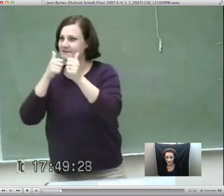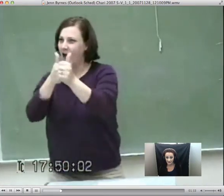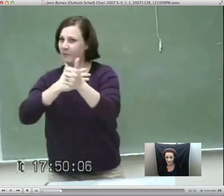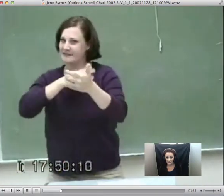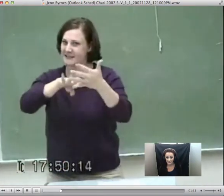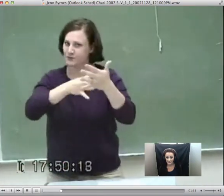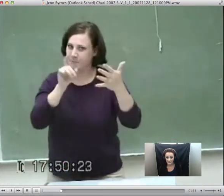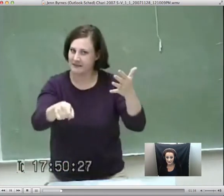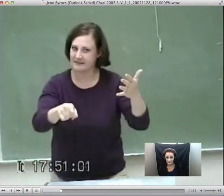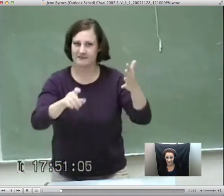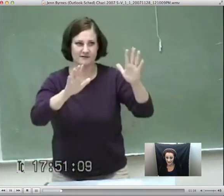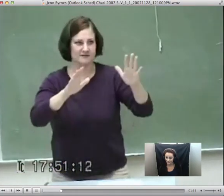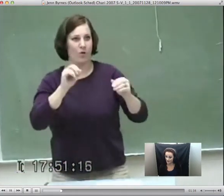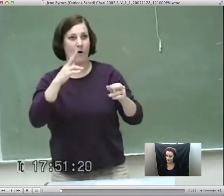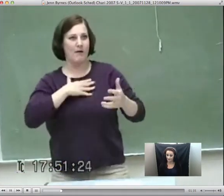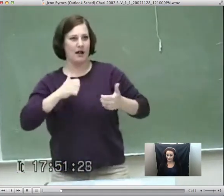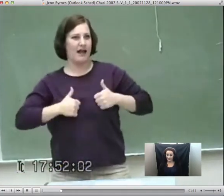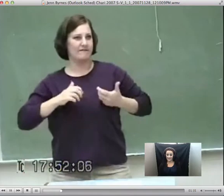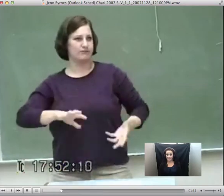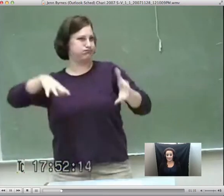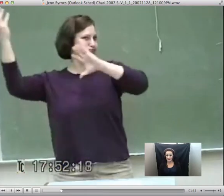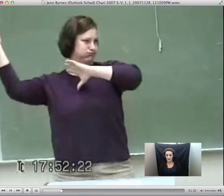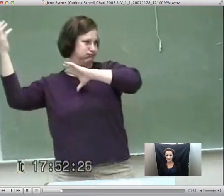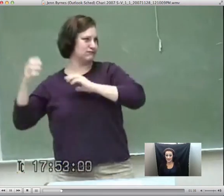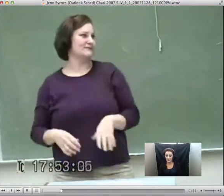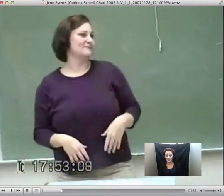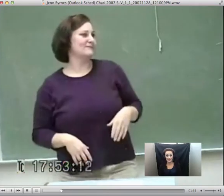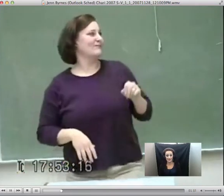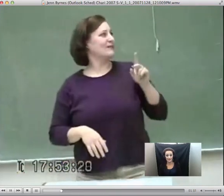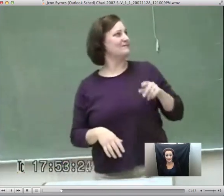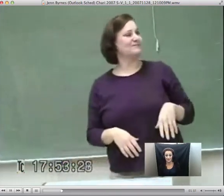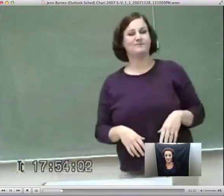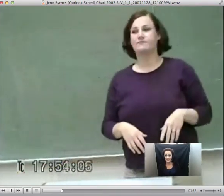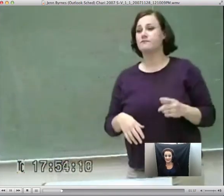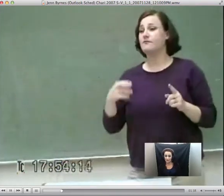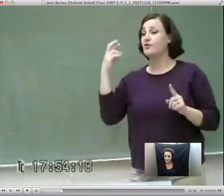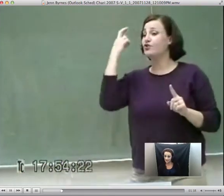things must be on a schedule, and if things are not, it's all messed up.